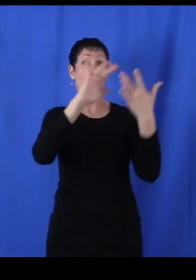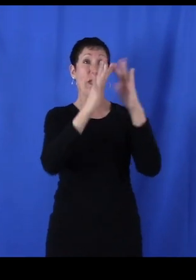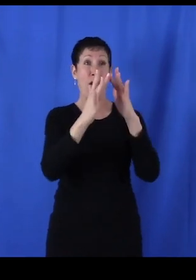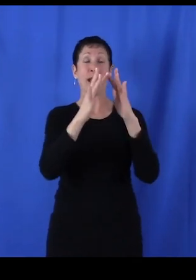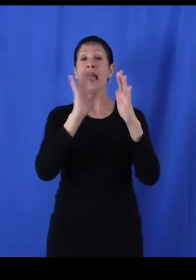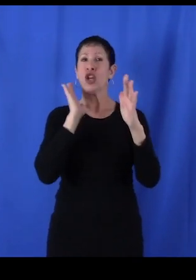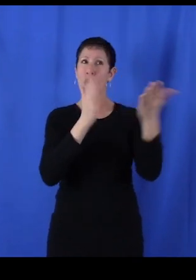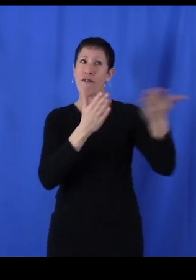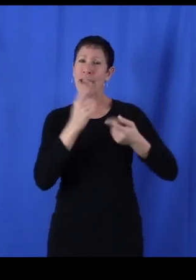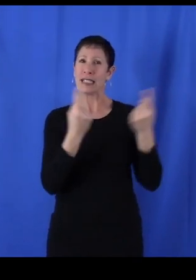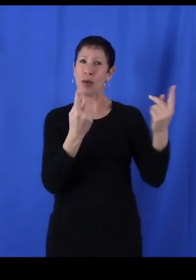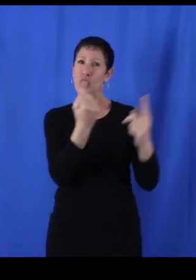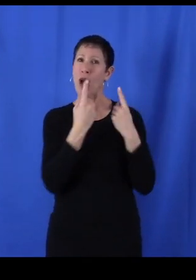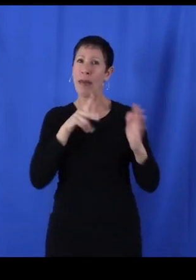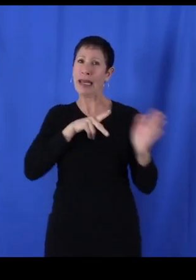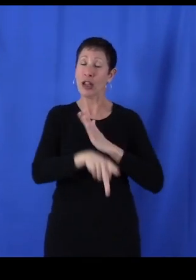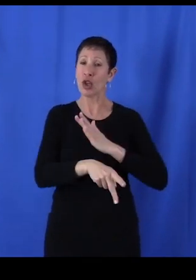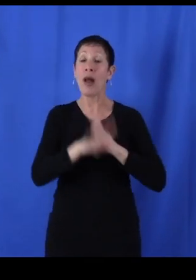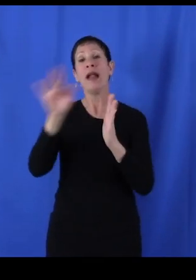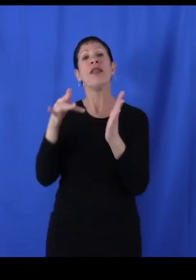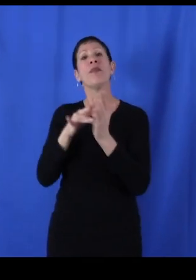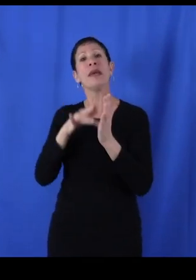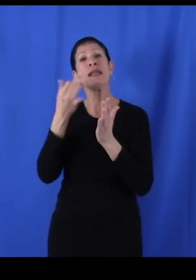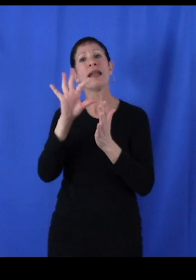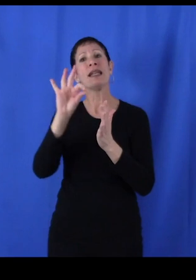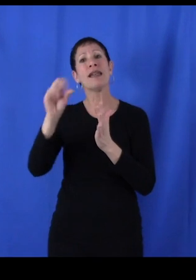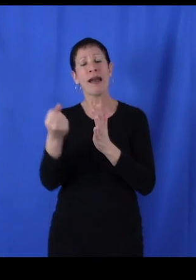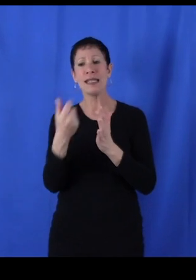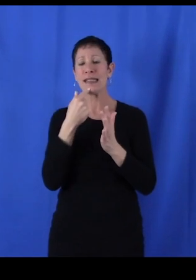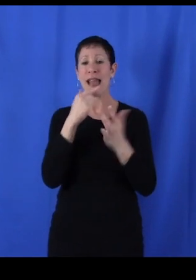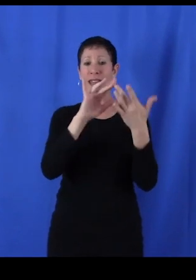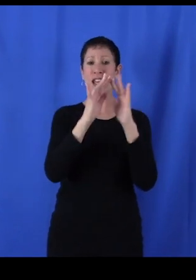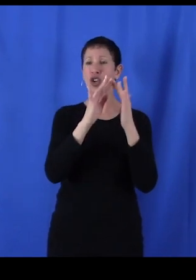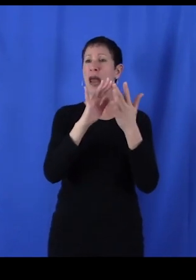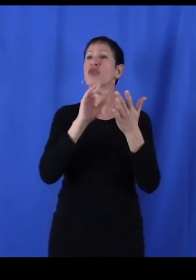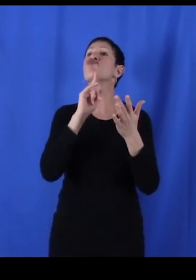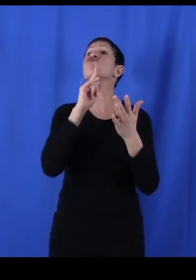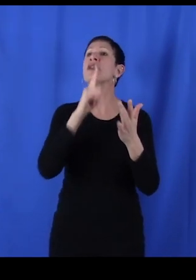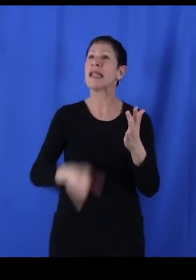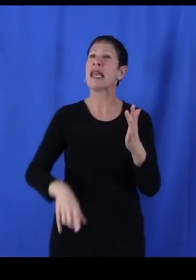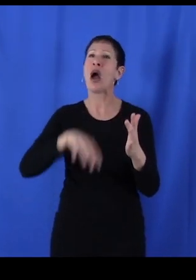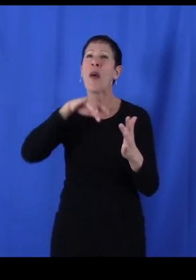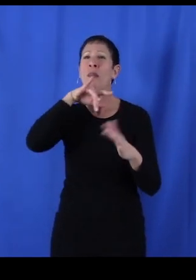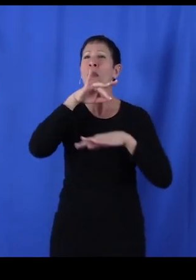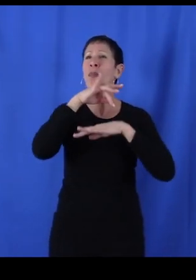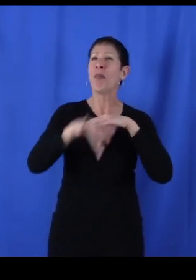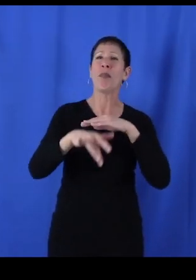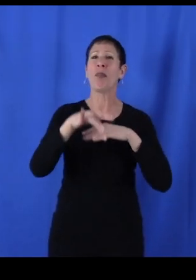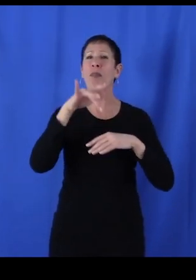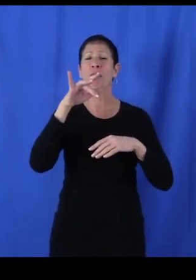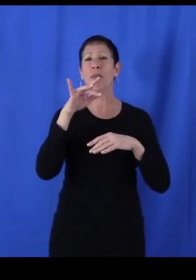Mid-1990s was when the internet was also portrayed as a pornographic badlands. And in the mid-1990s,